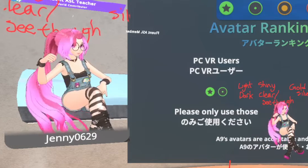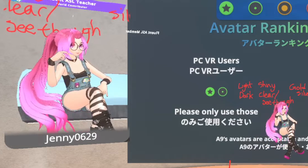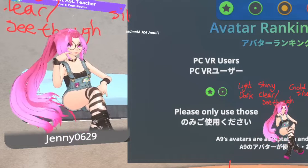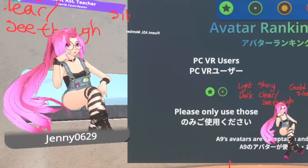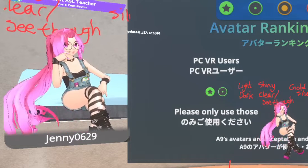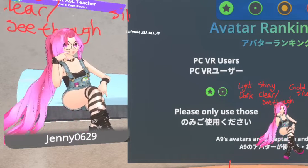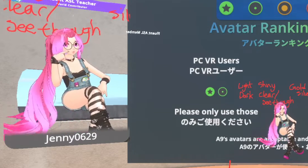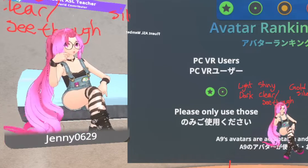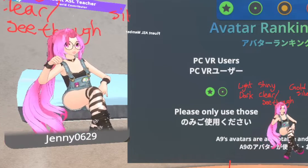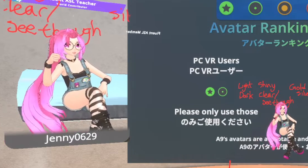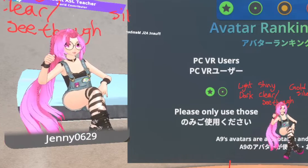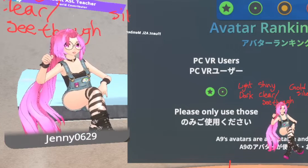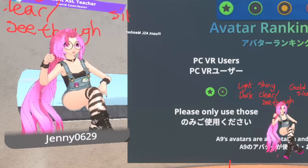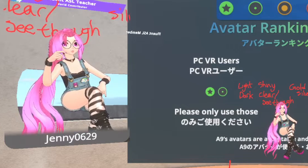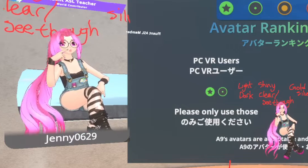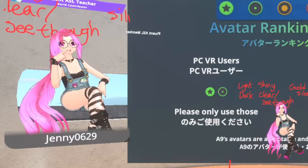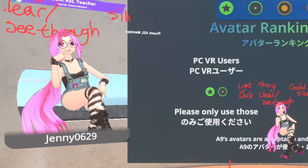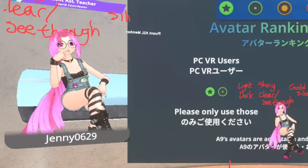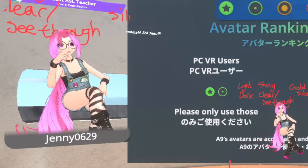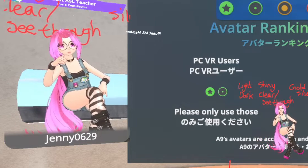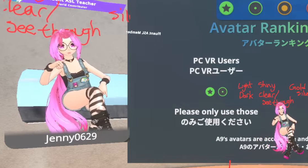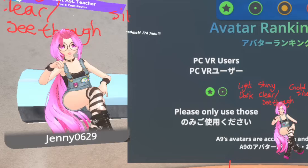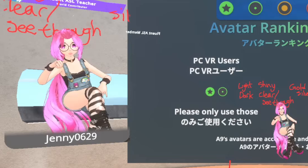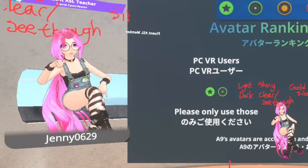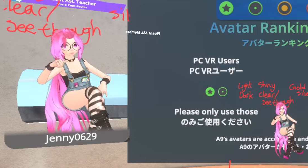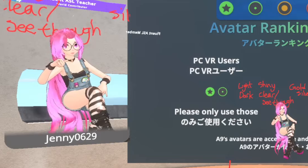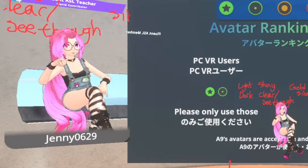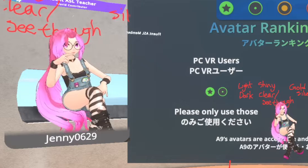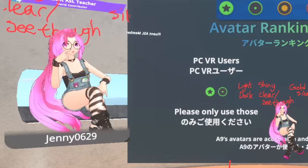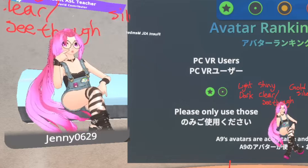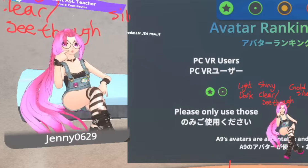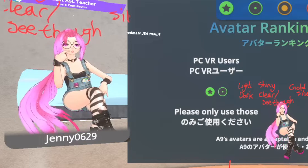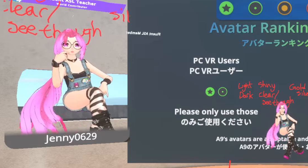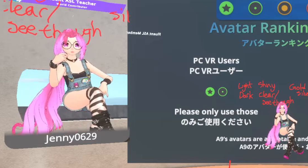S. Silver, gold.